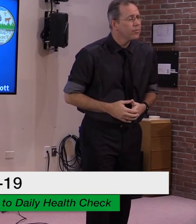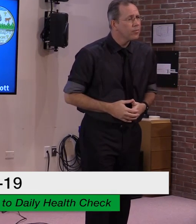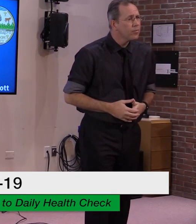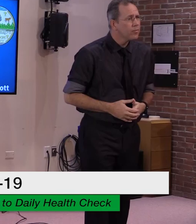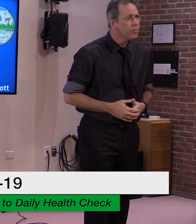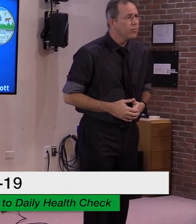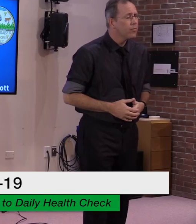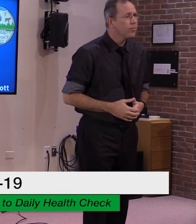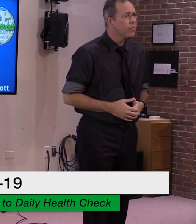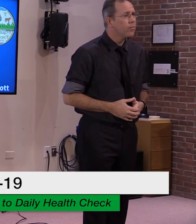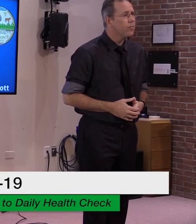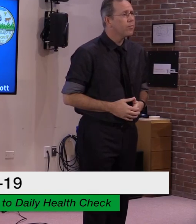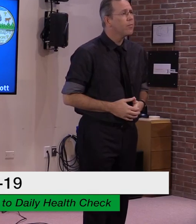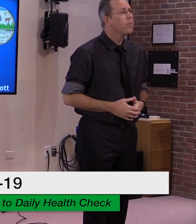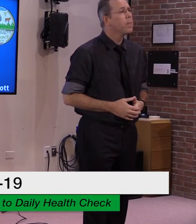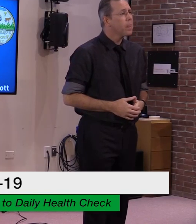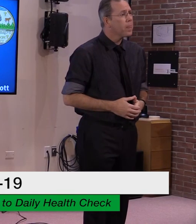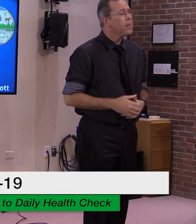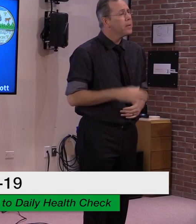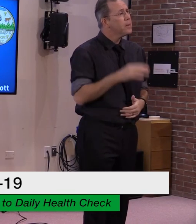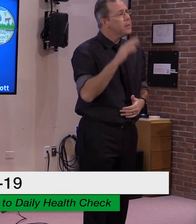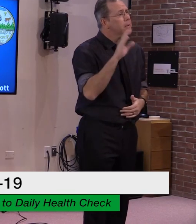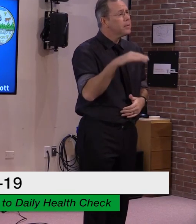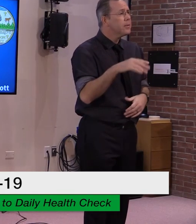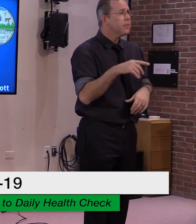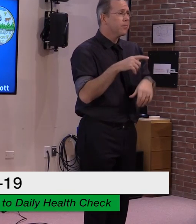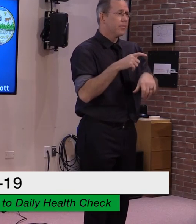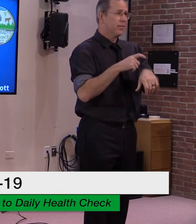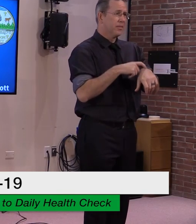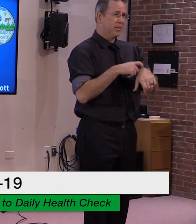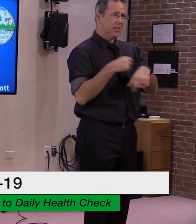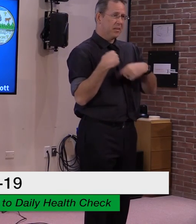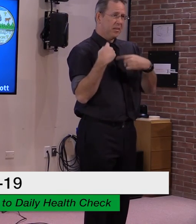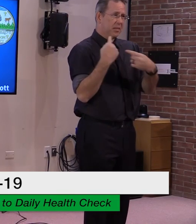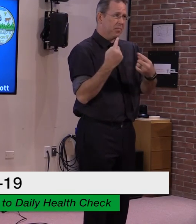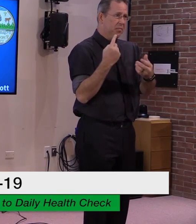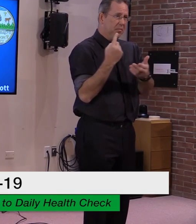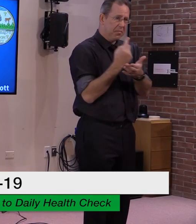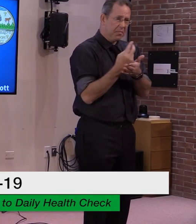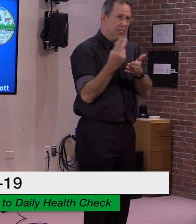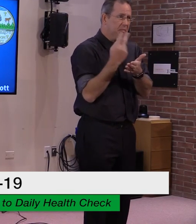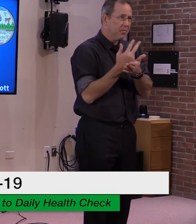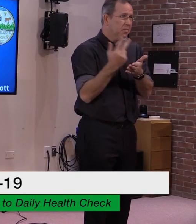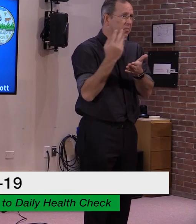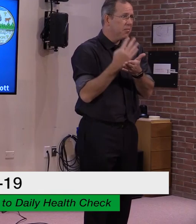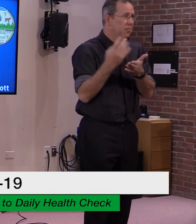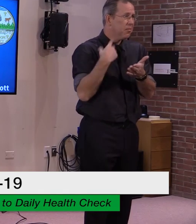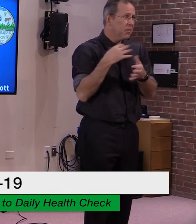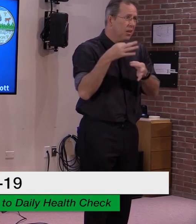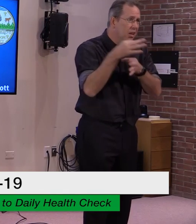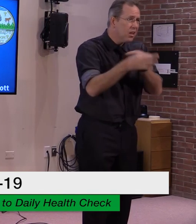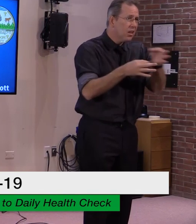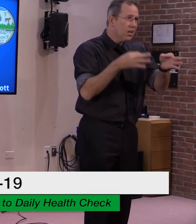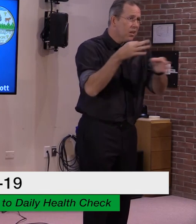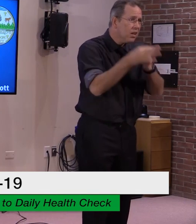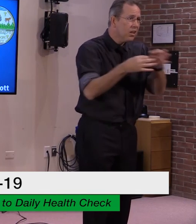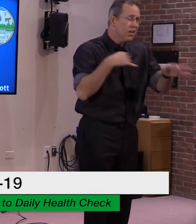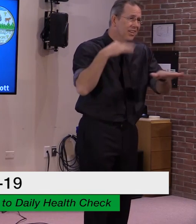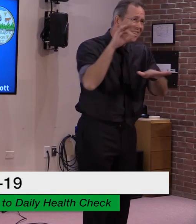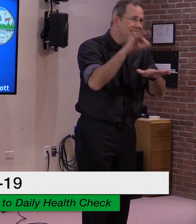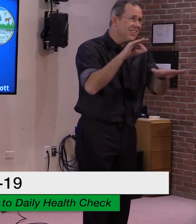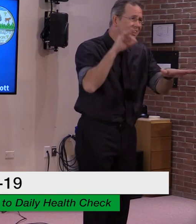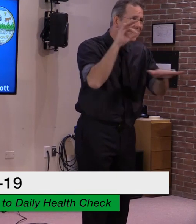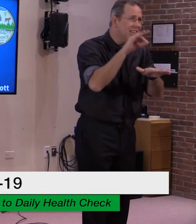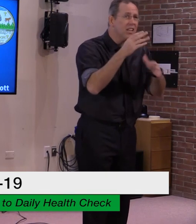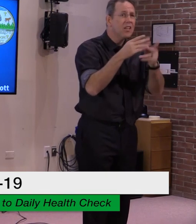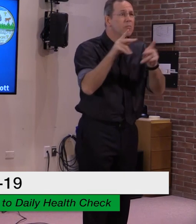we spent a lot of time today and over the last few weeks talking about those who aren't following the guidance so i want to be sure we